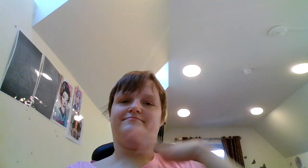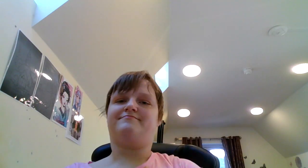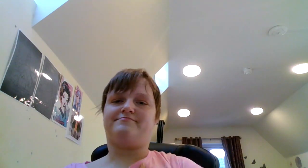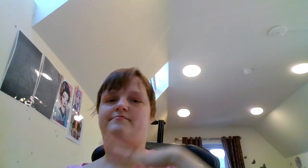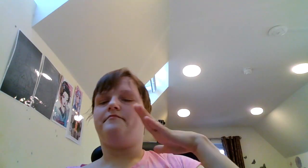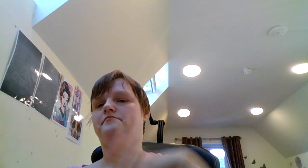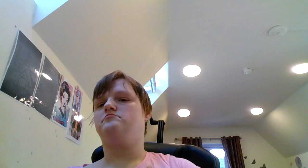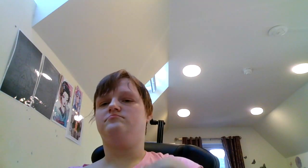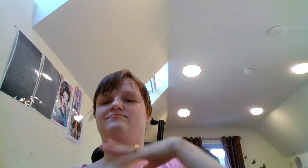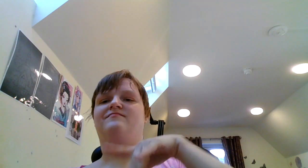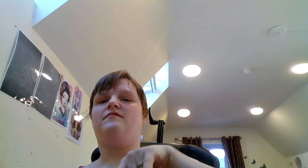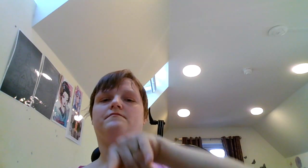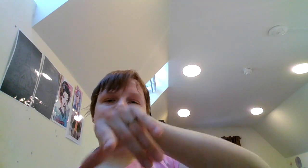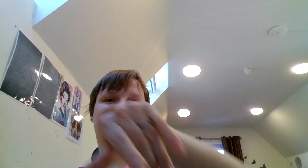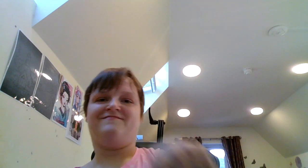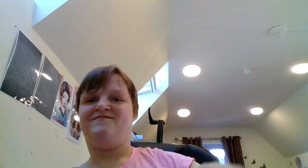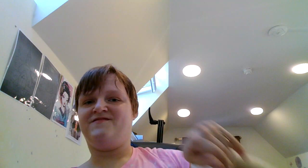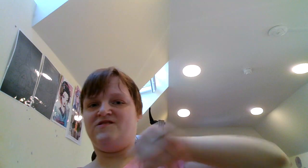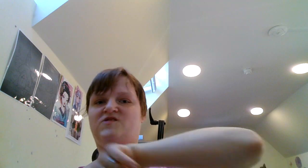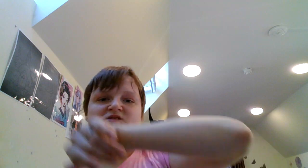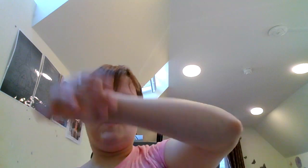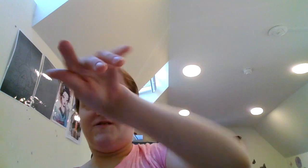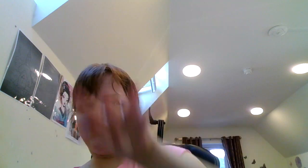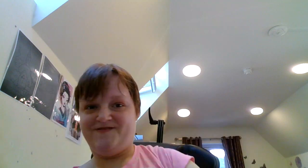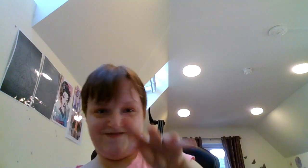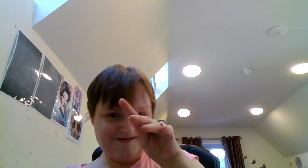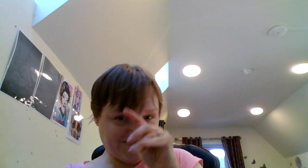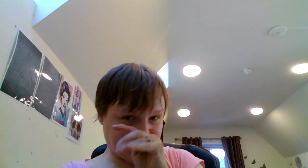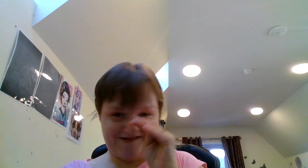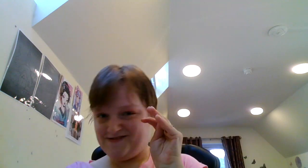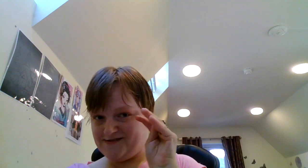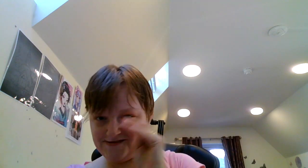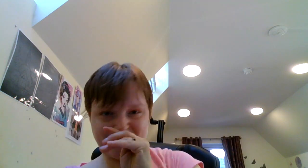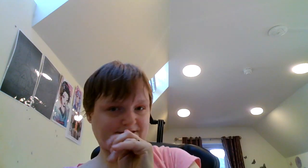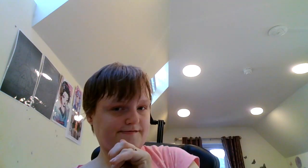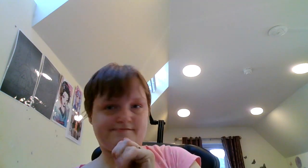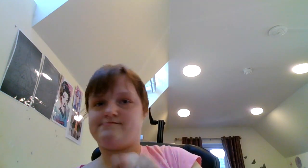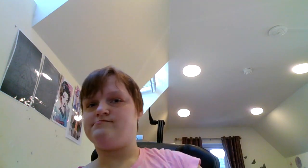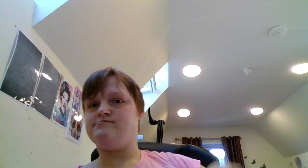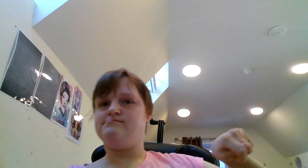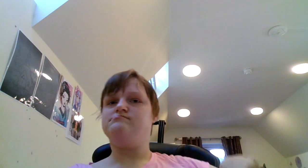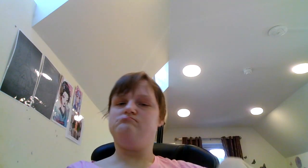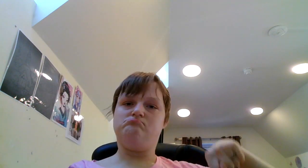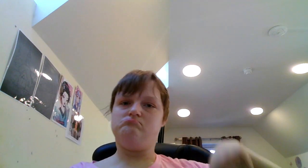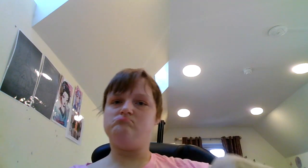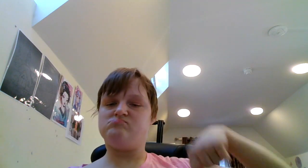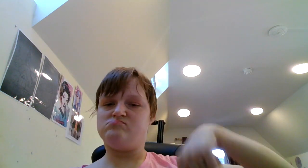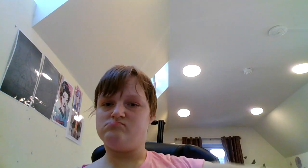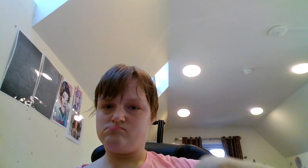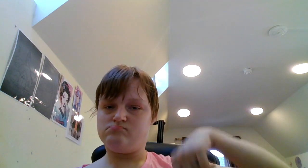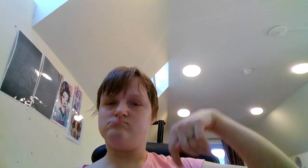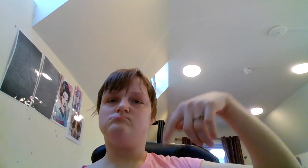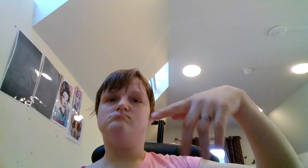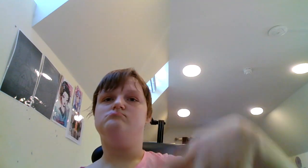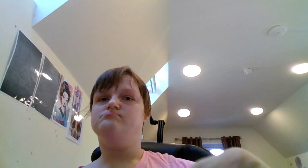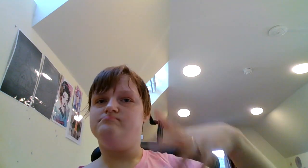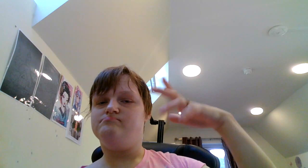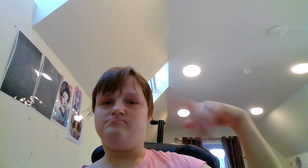and roll out national eye screening programs. We set up the first diabetes foot clinic in